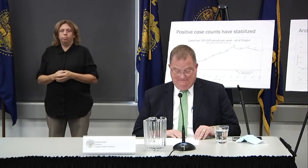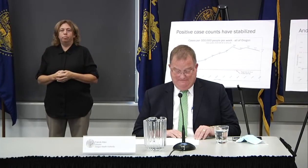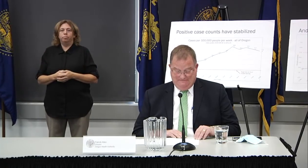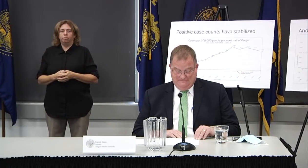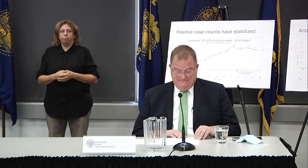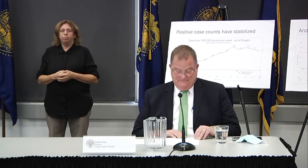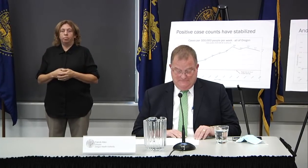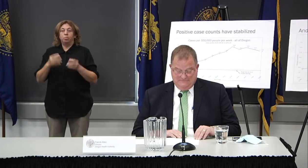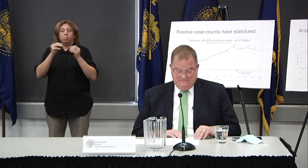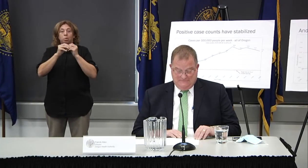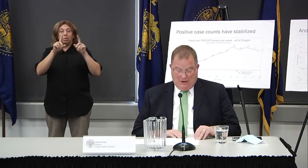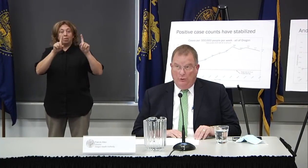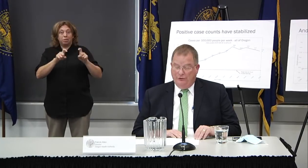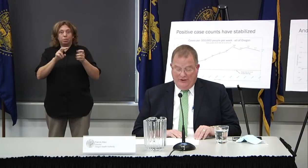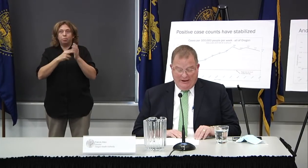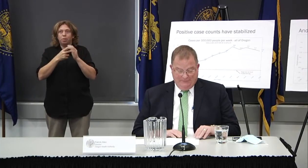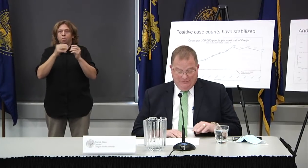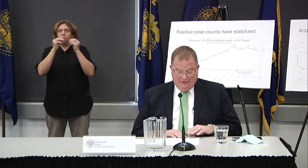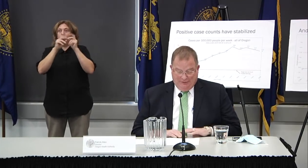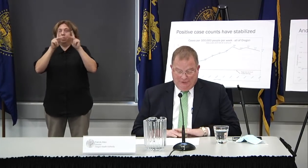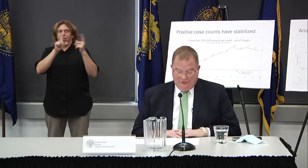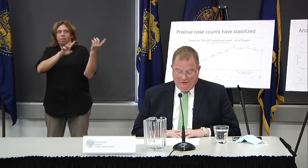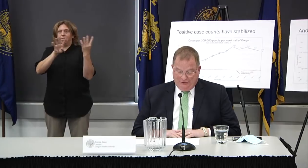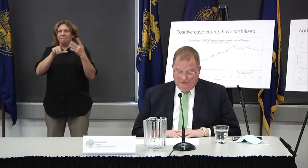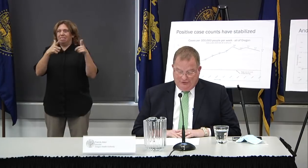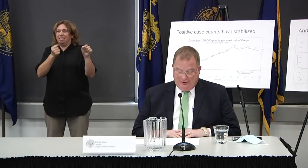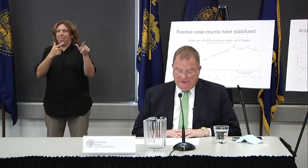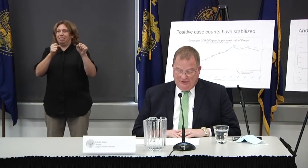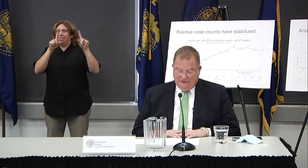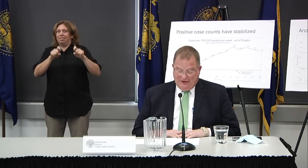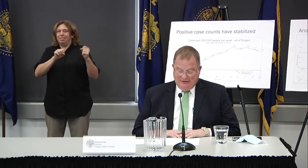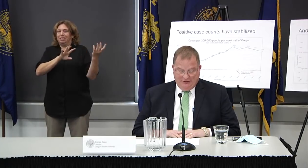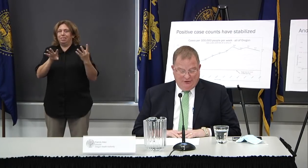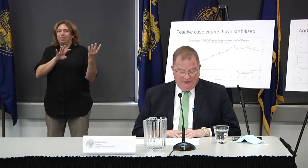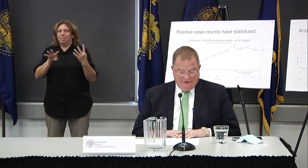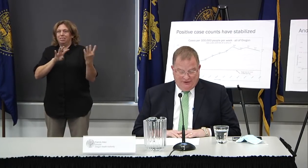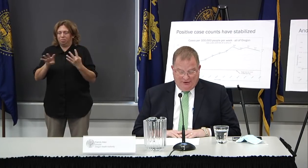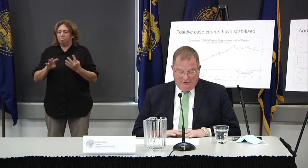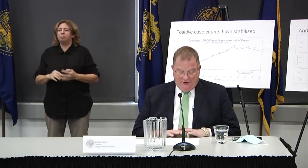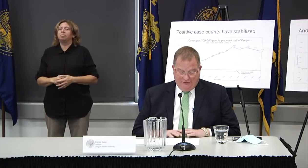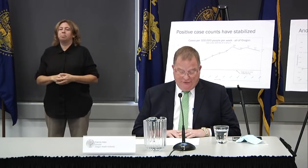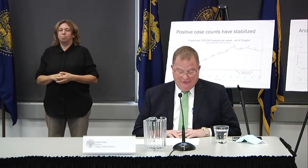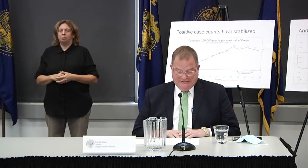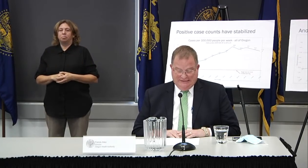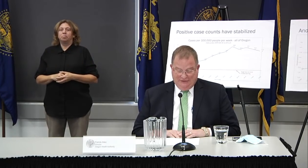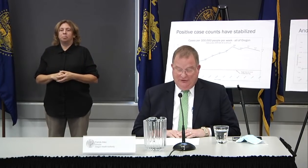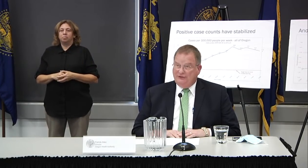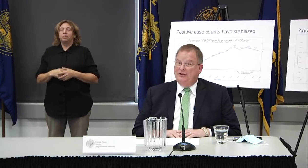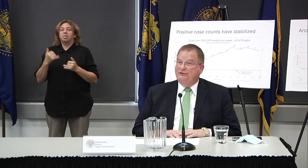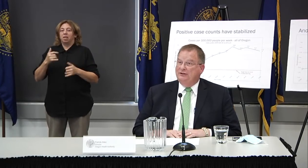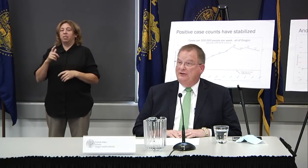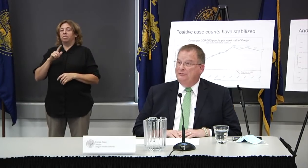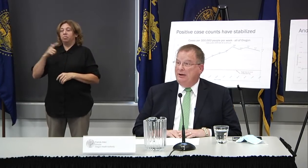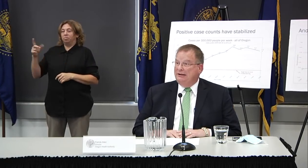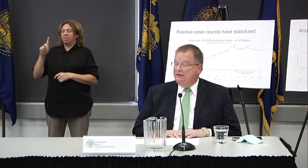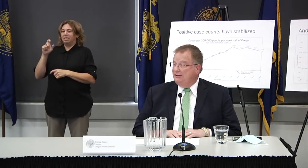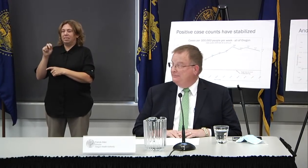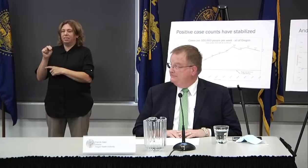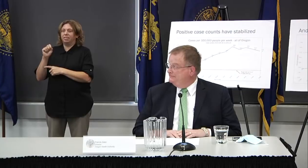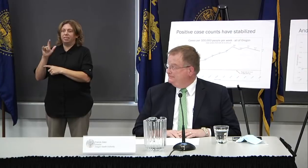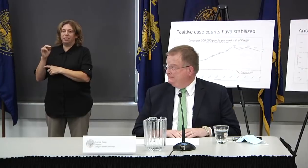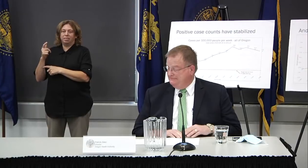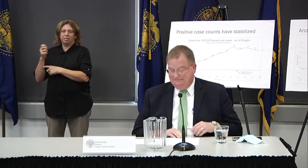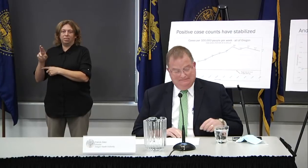needed. With that, let me turn things over to Dr. Dean Seidlinger, our State Health Officer, to discuss the latest modeling